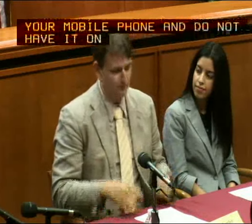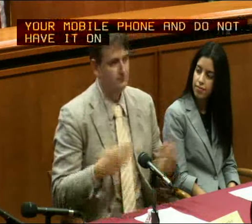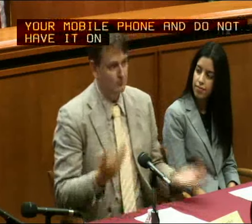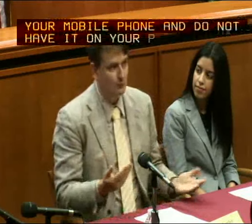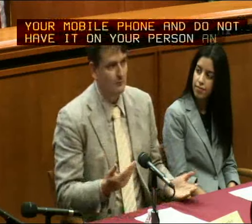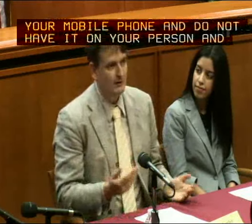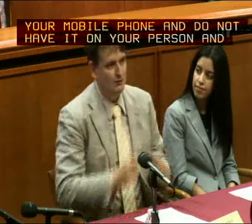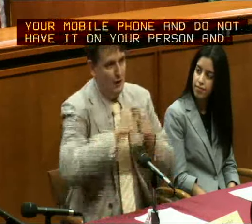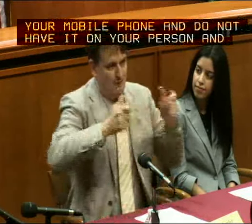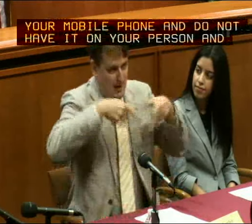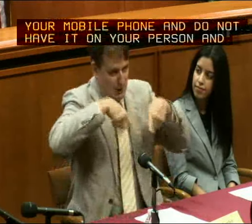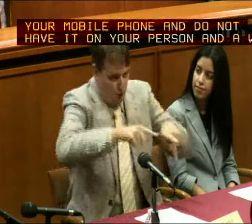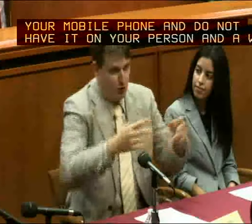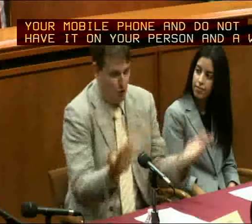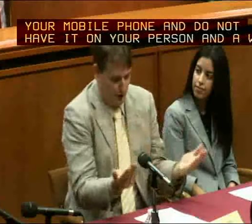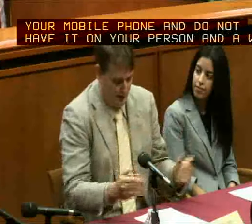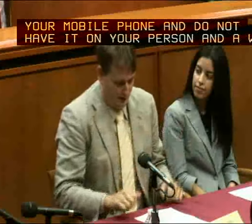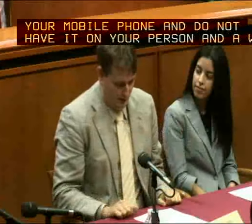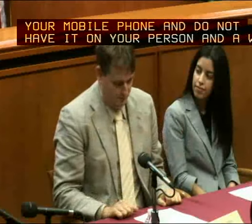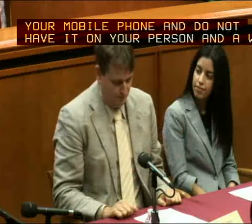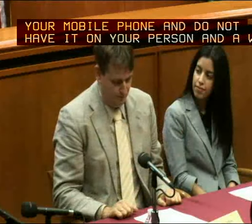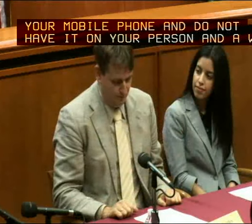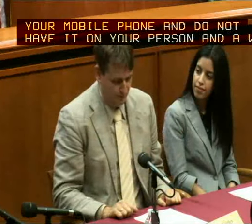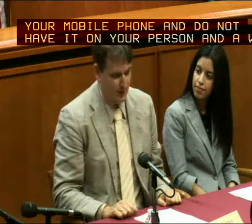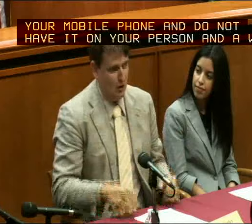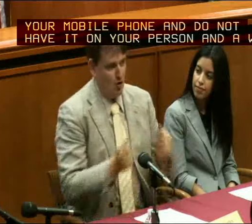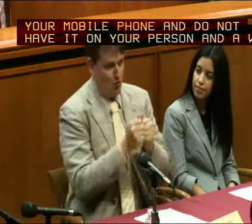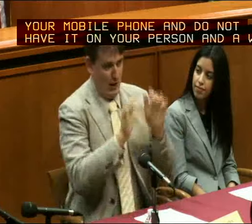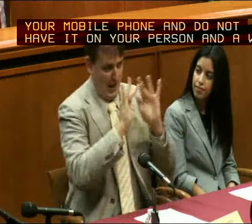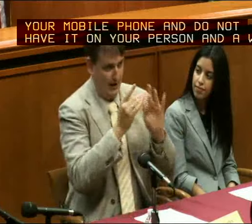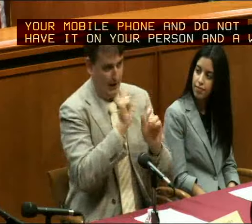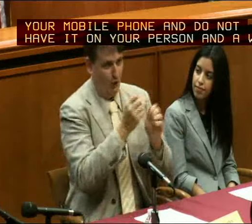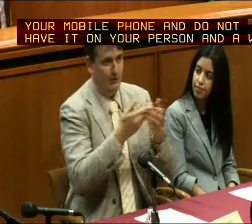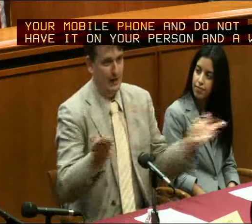if you are deaf, which means that you'll miss an alert.